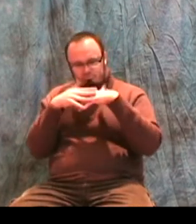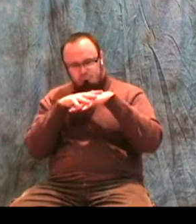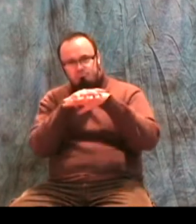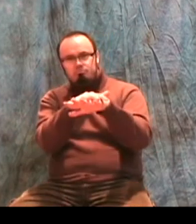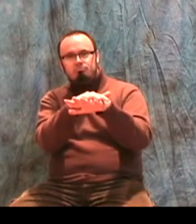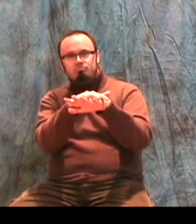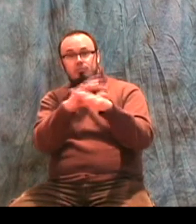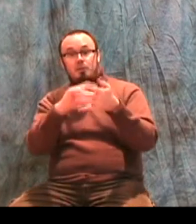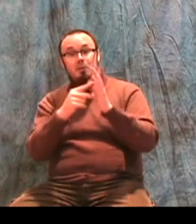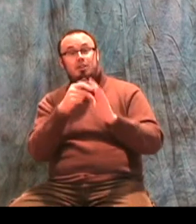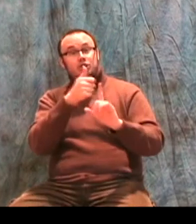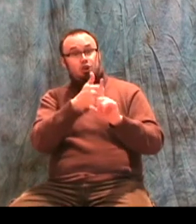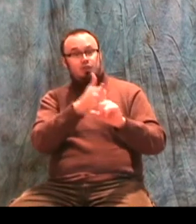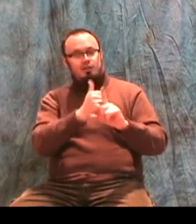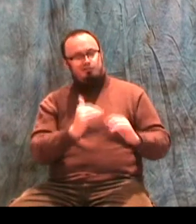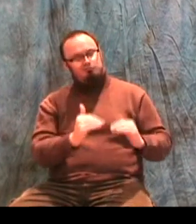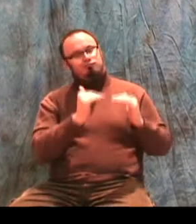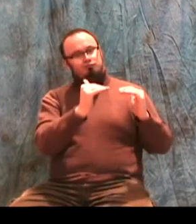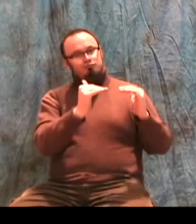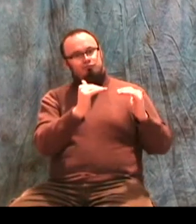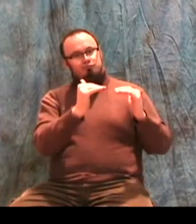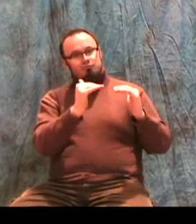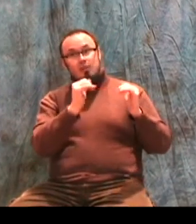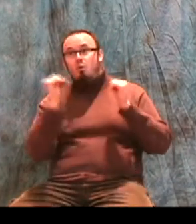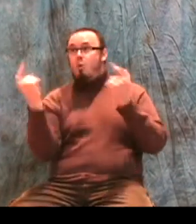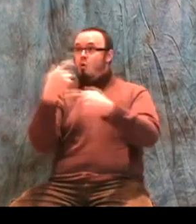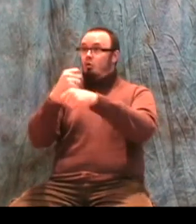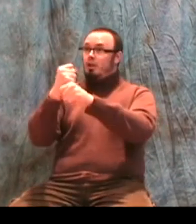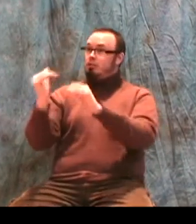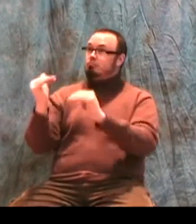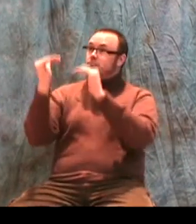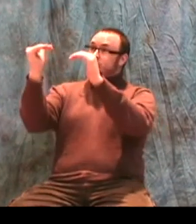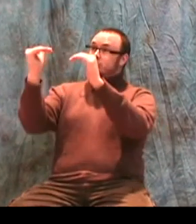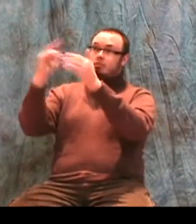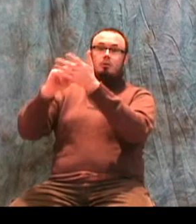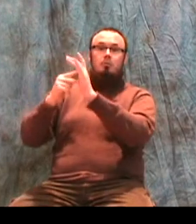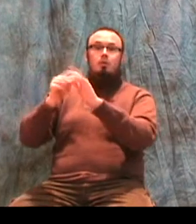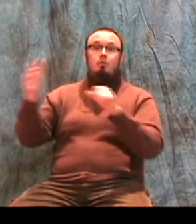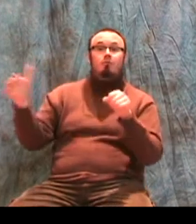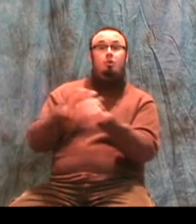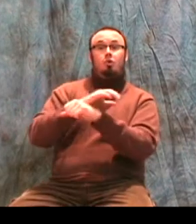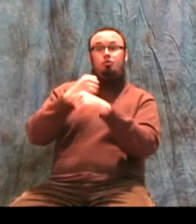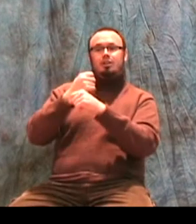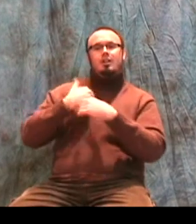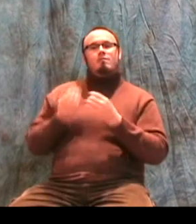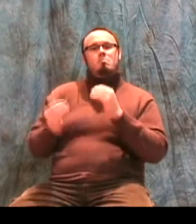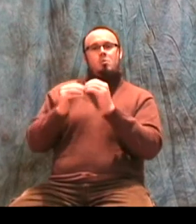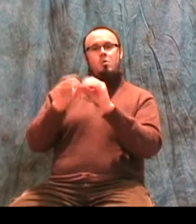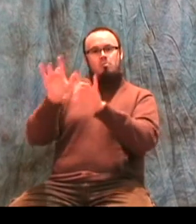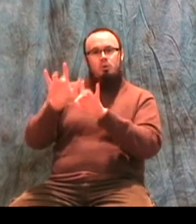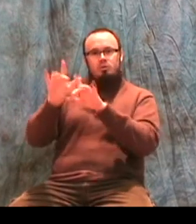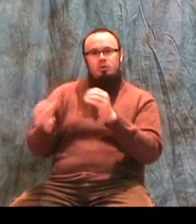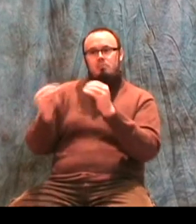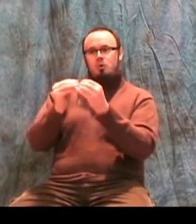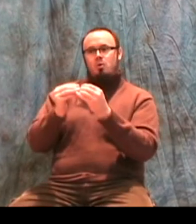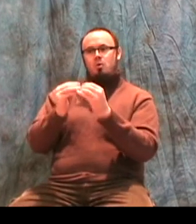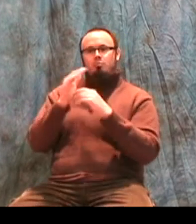now more mercy and kindness in all of creation. To conclude, in advanced Kabbalah there are